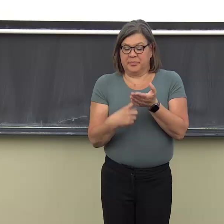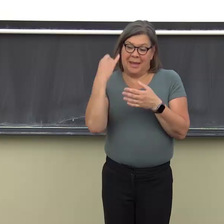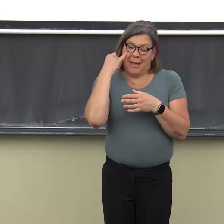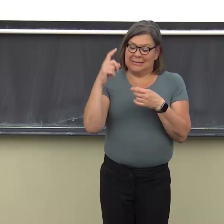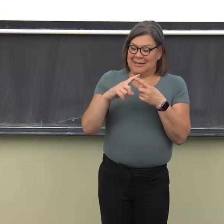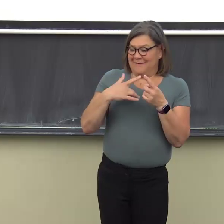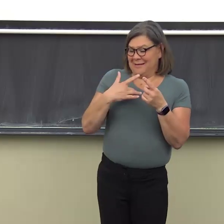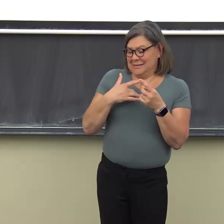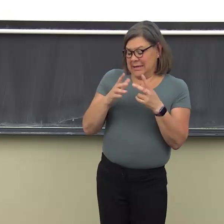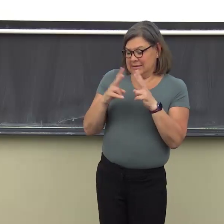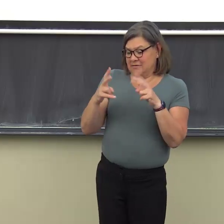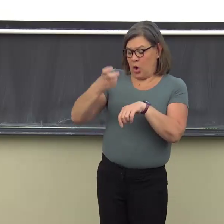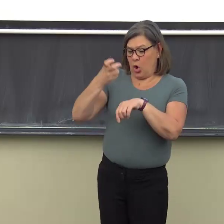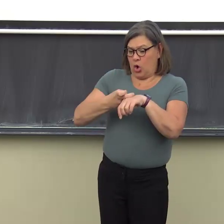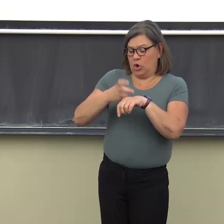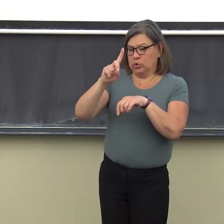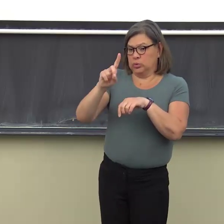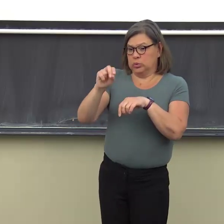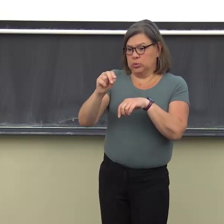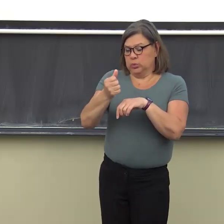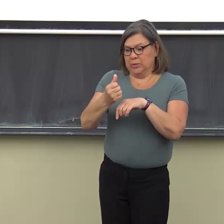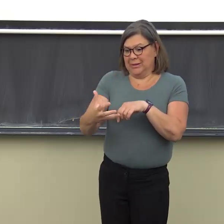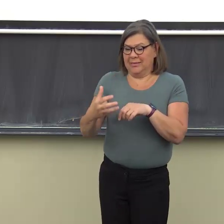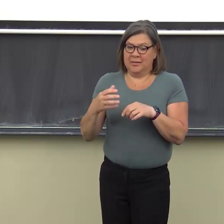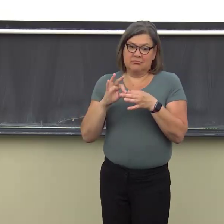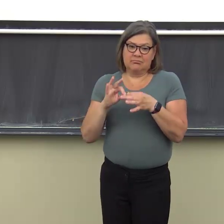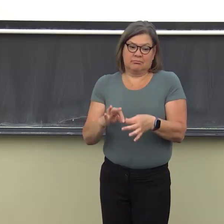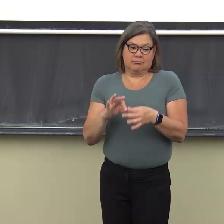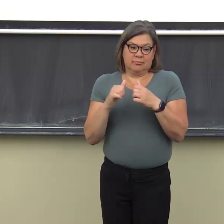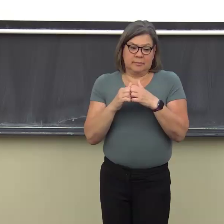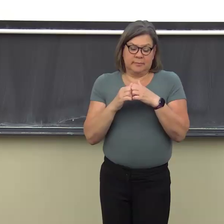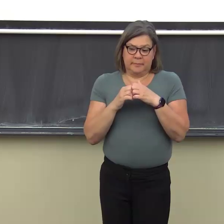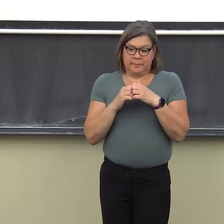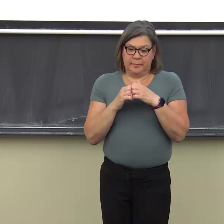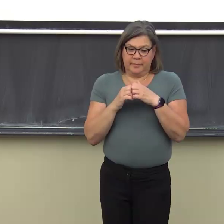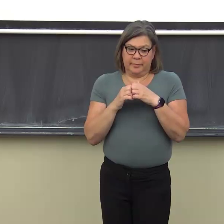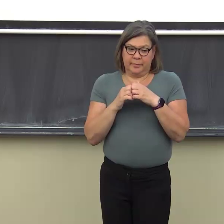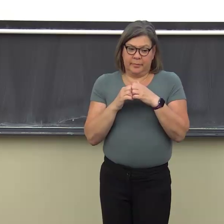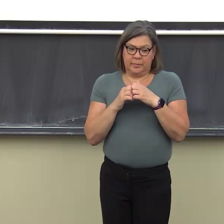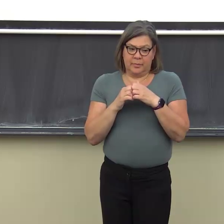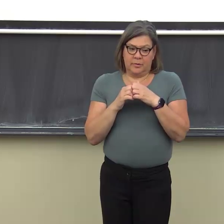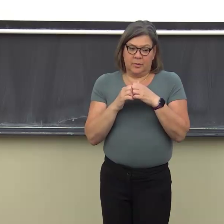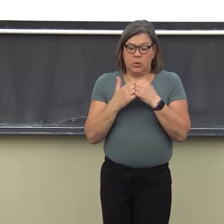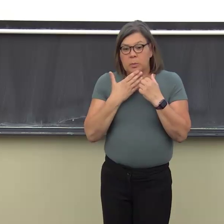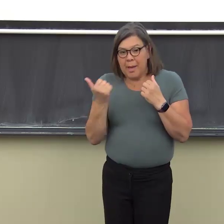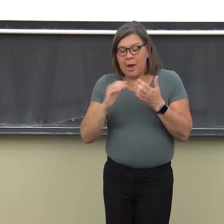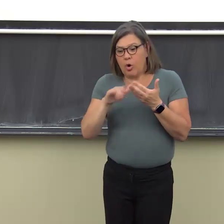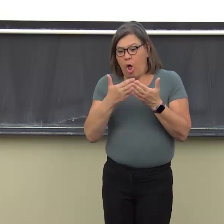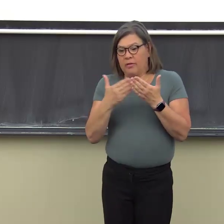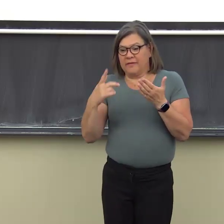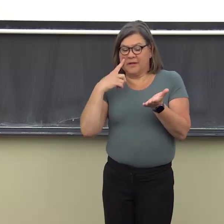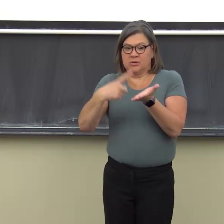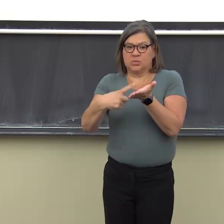hard to do anything in the way to better all the things we're talking, or to